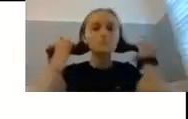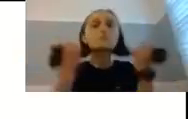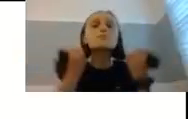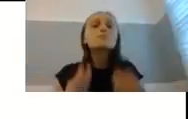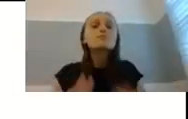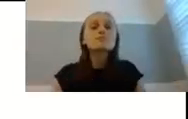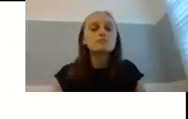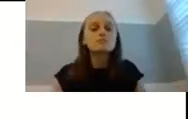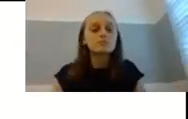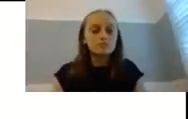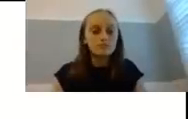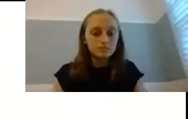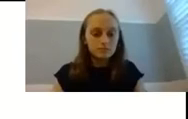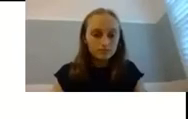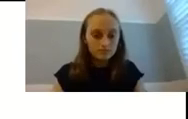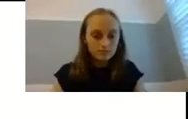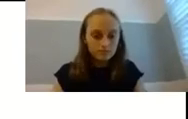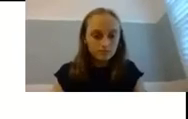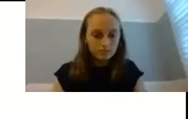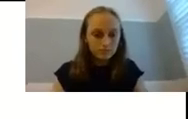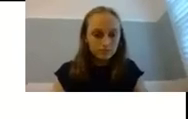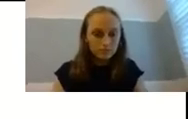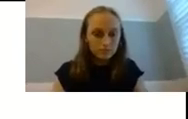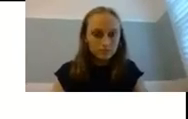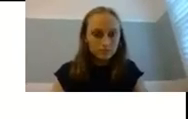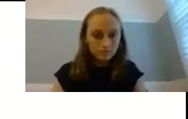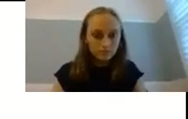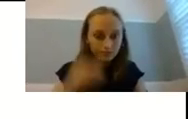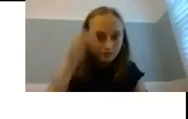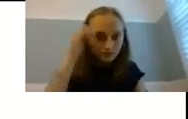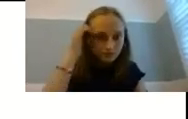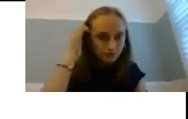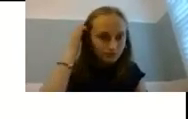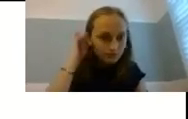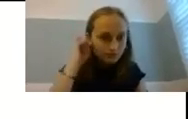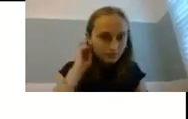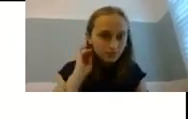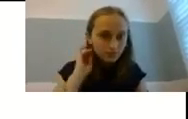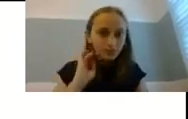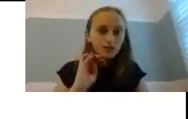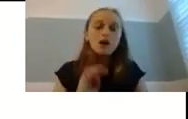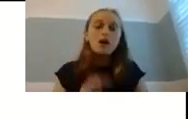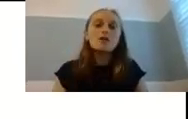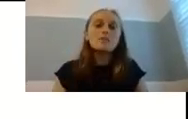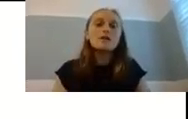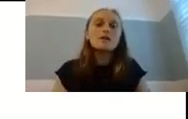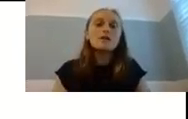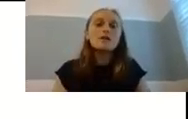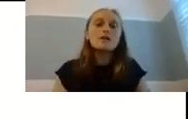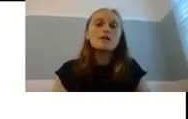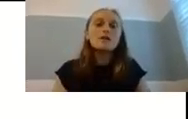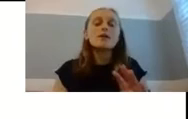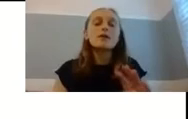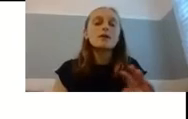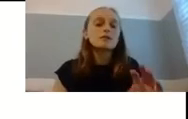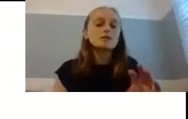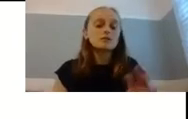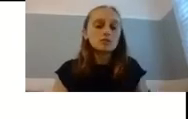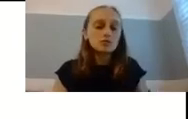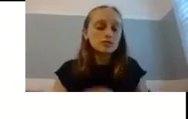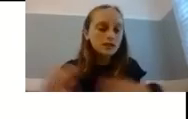olympics and so